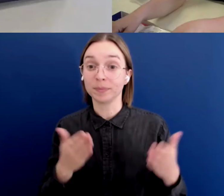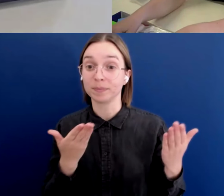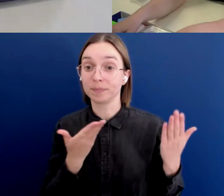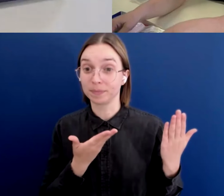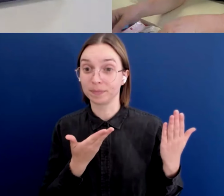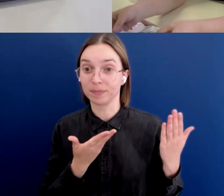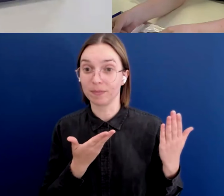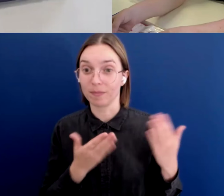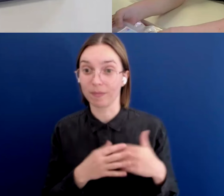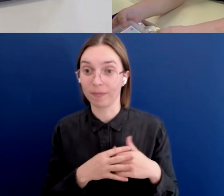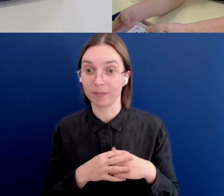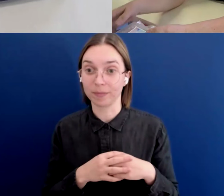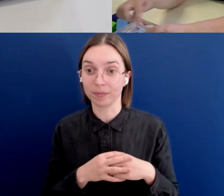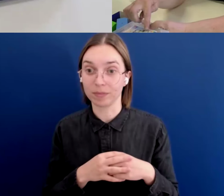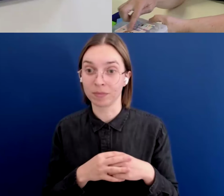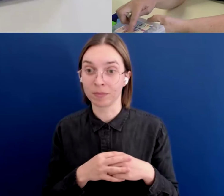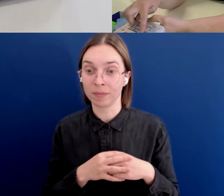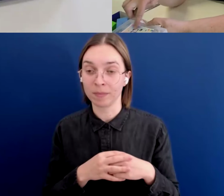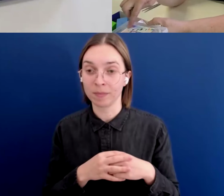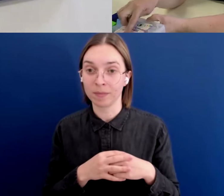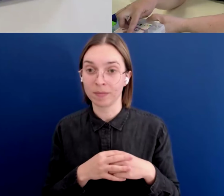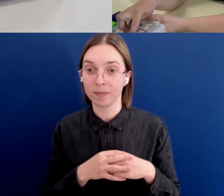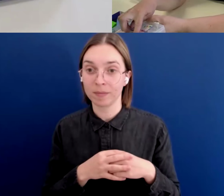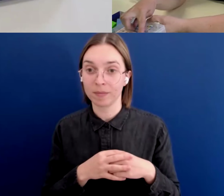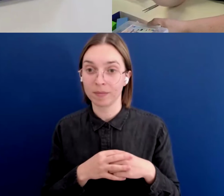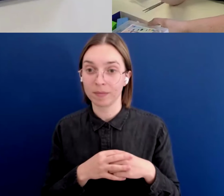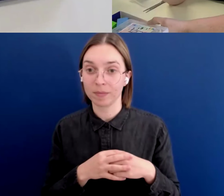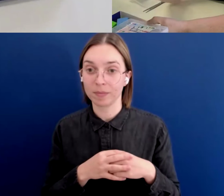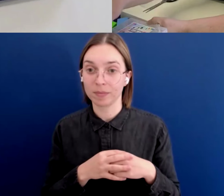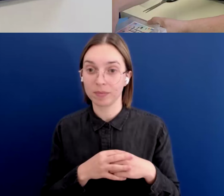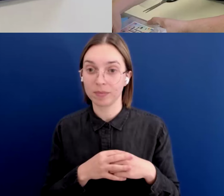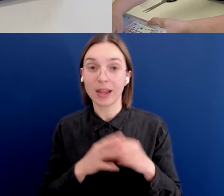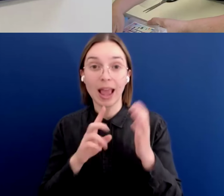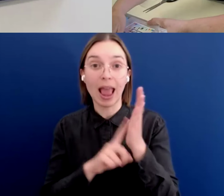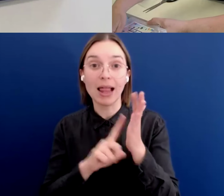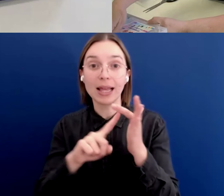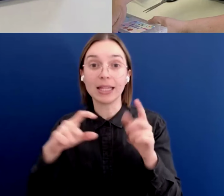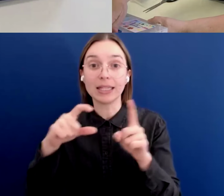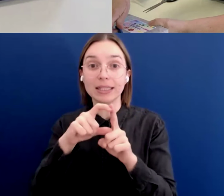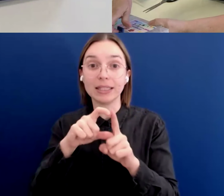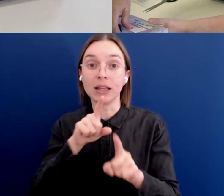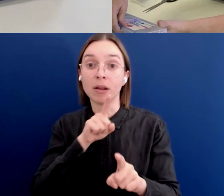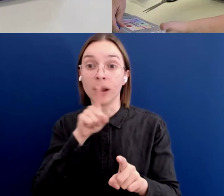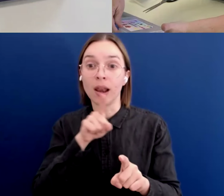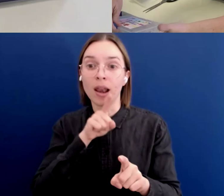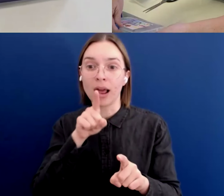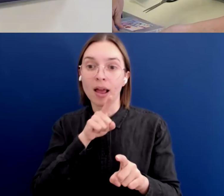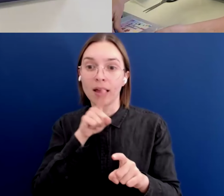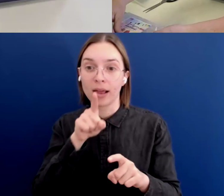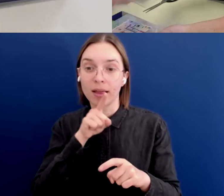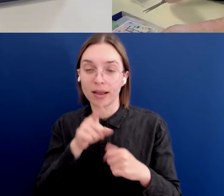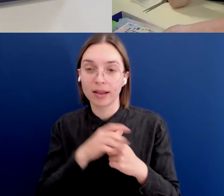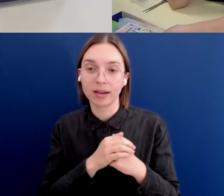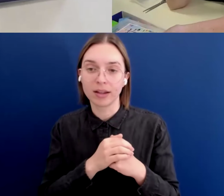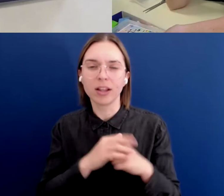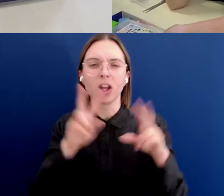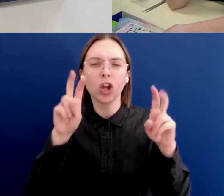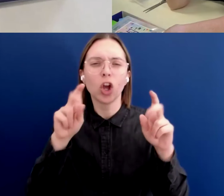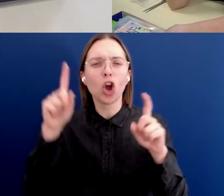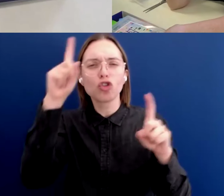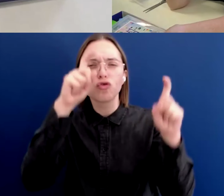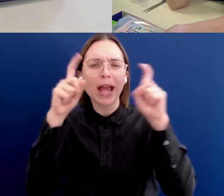you have, this is a box of LEDs. It's like a creative circuit kit. You can't